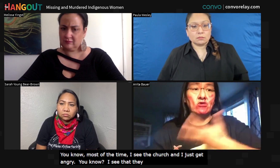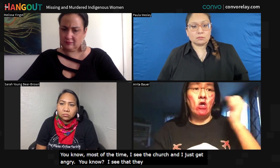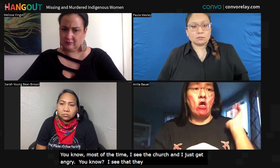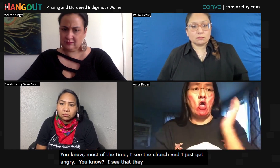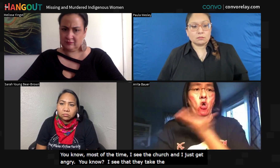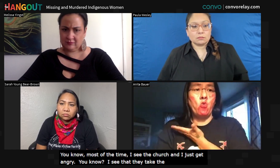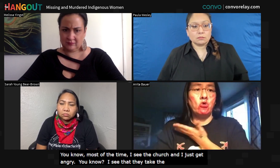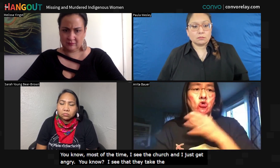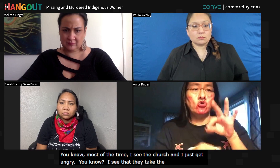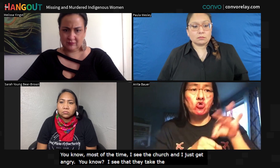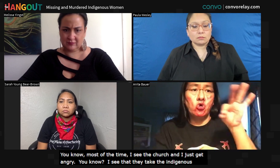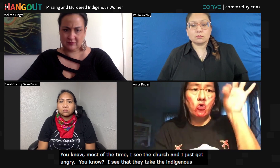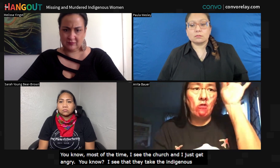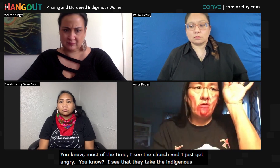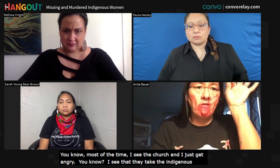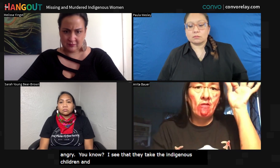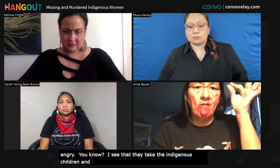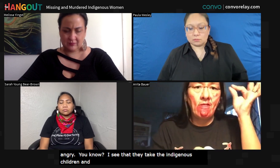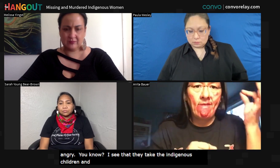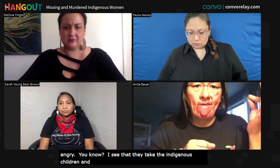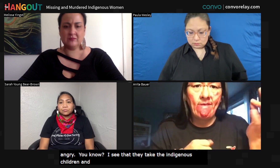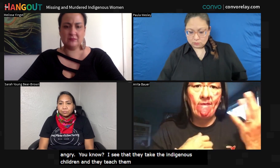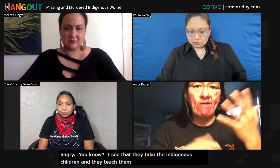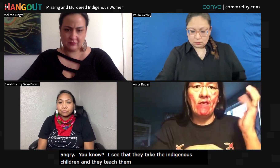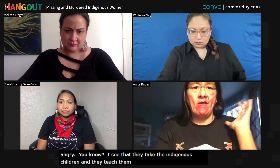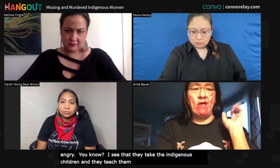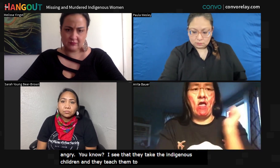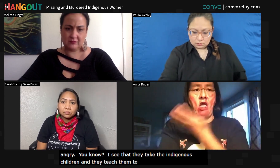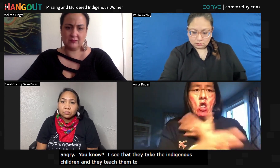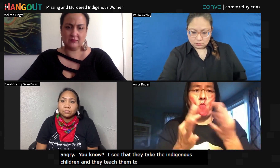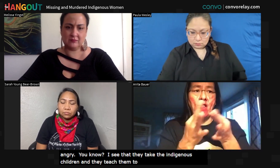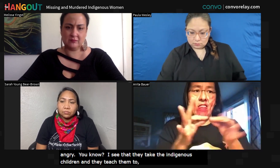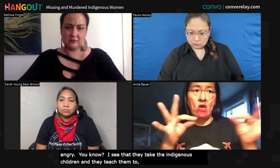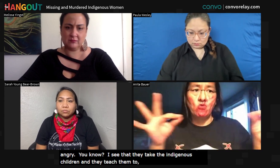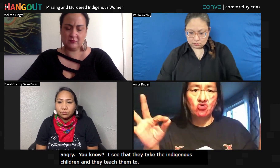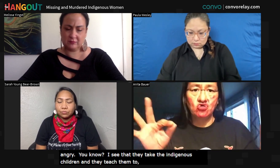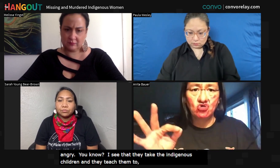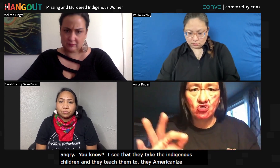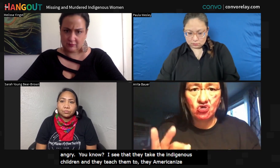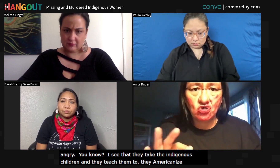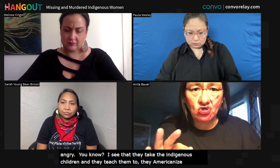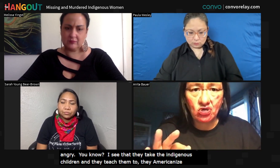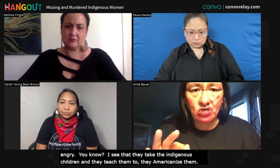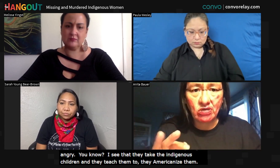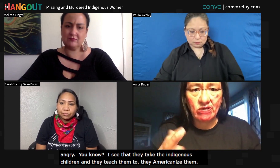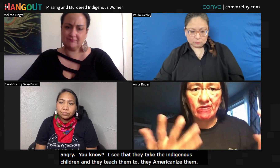they Americanize them. They take our spirit, they take our language.